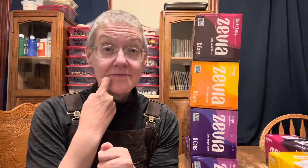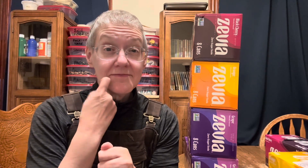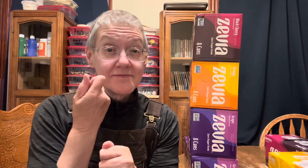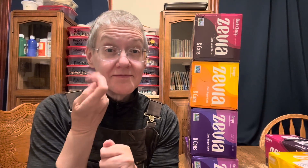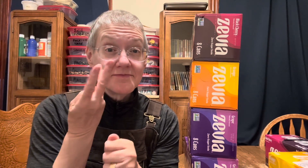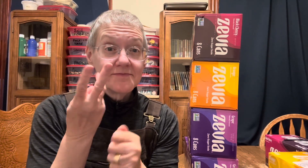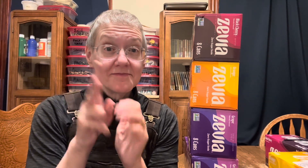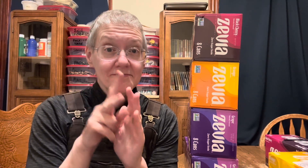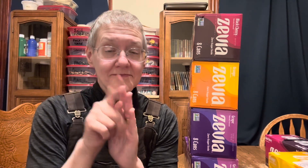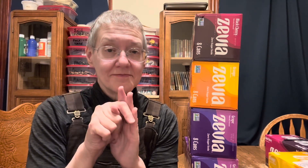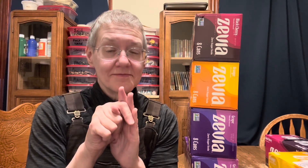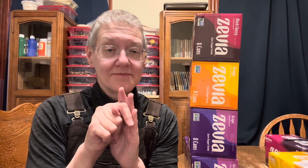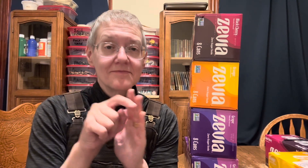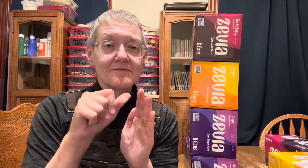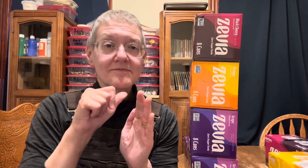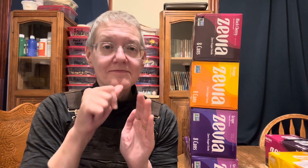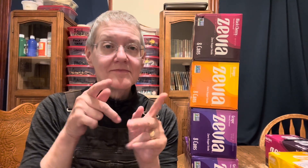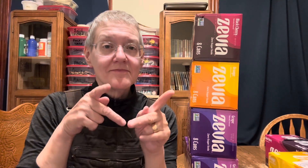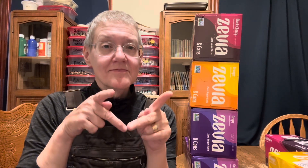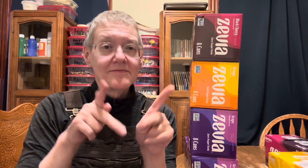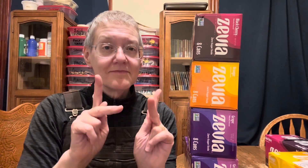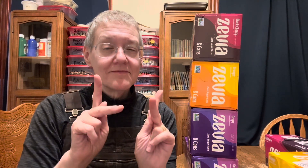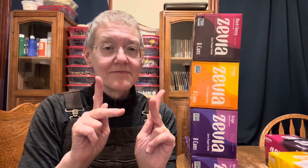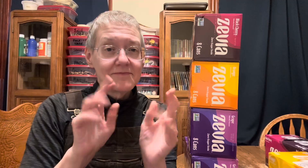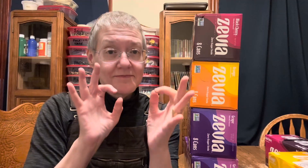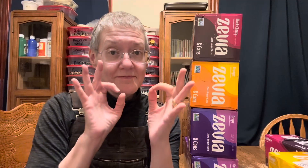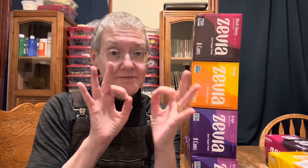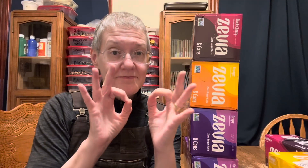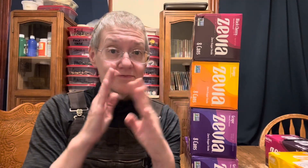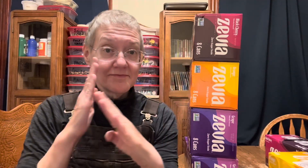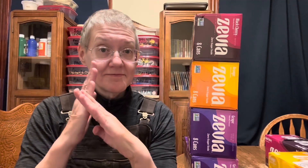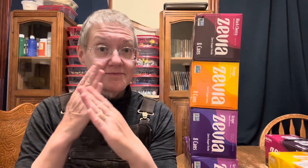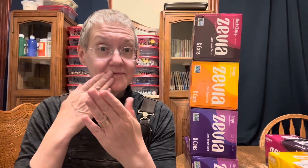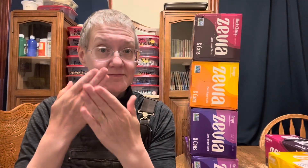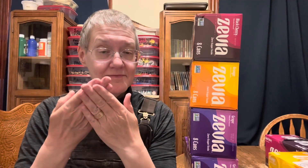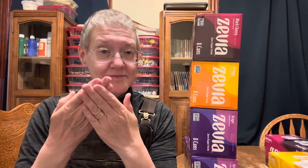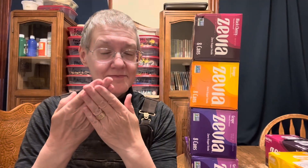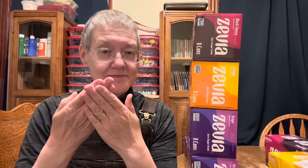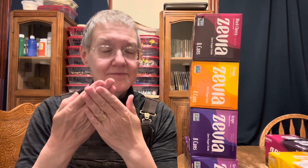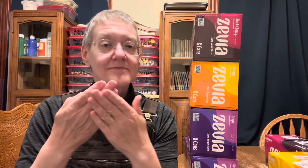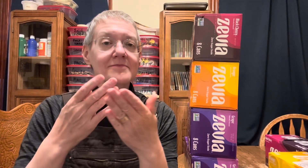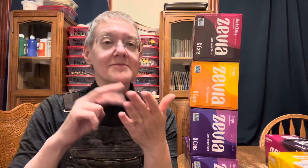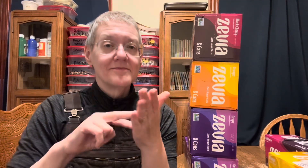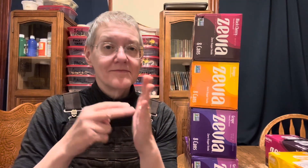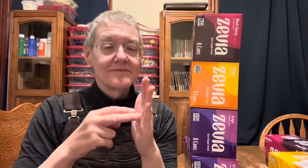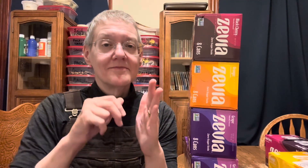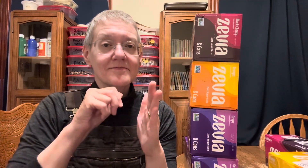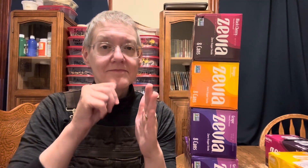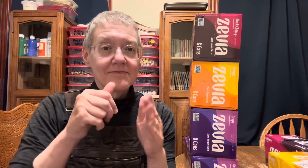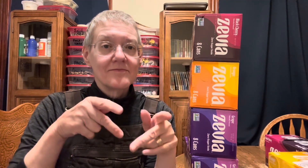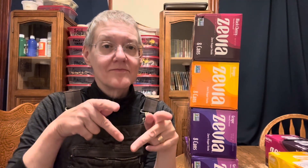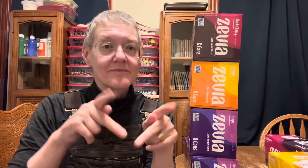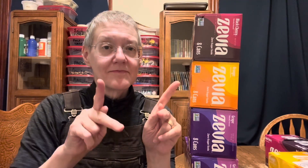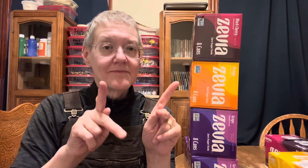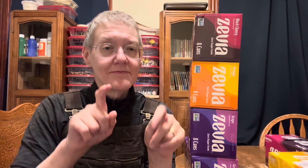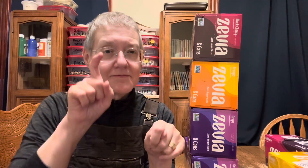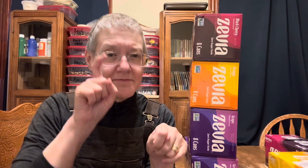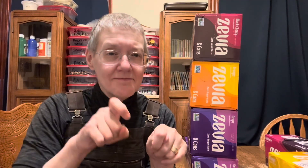So I've said in the last few videos, don't let perfect get in the way of doing good. Meaning, don't be